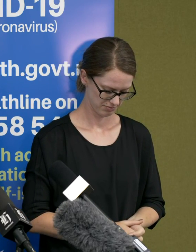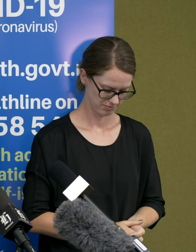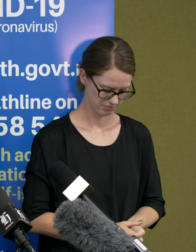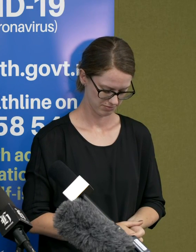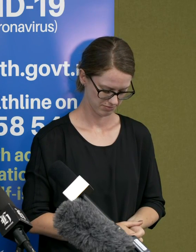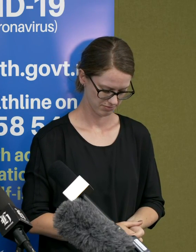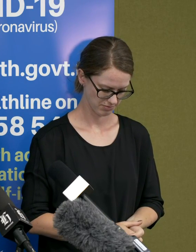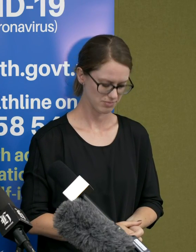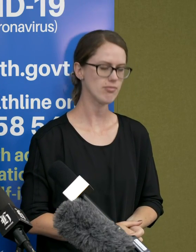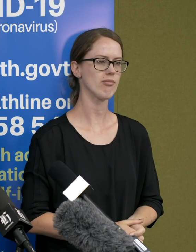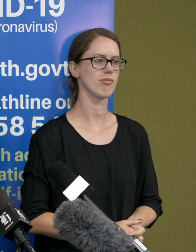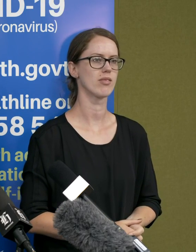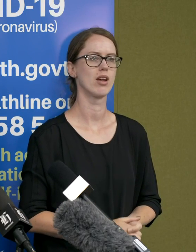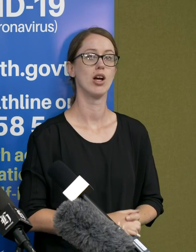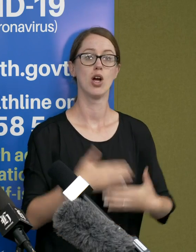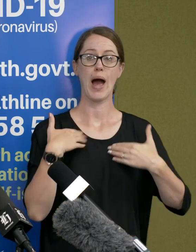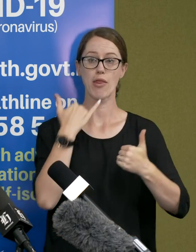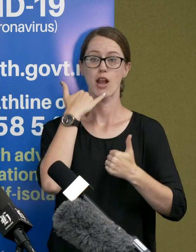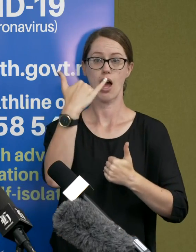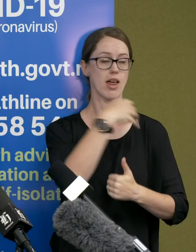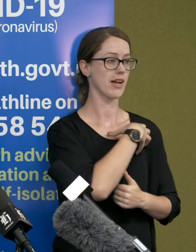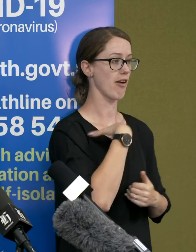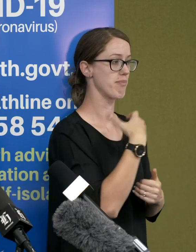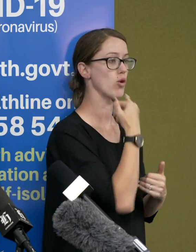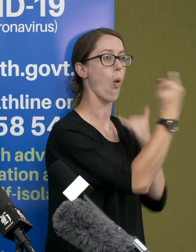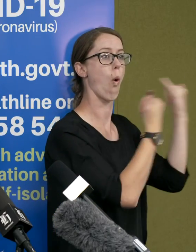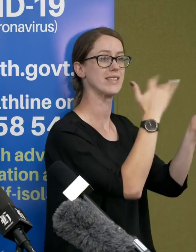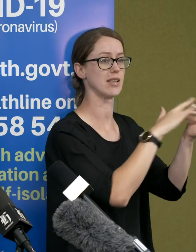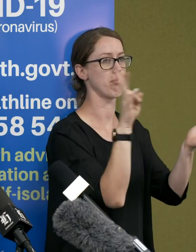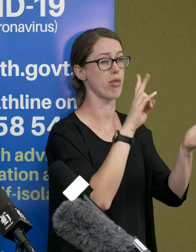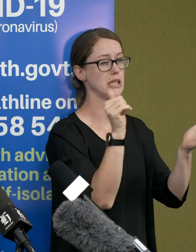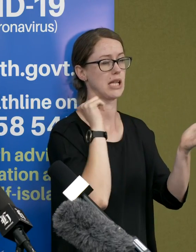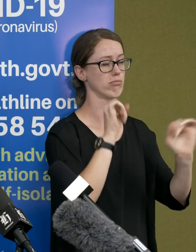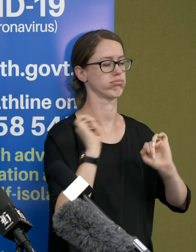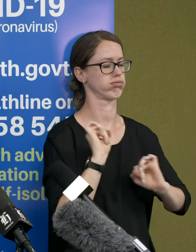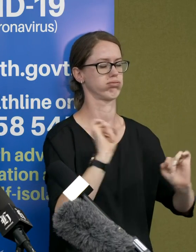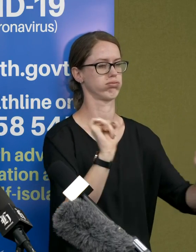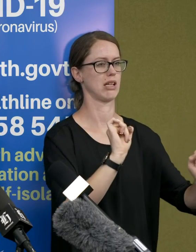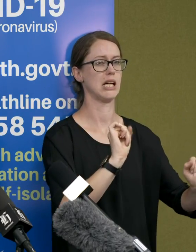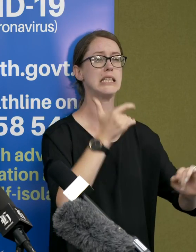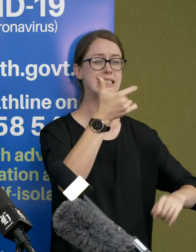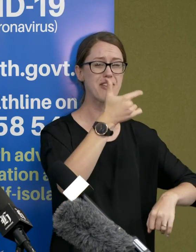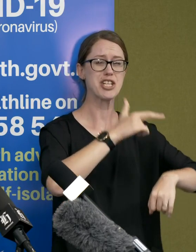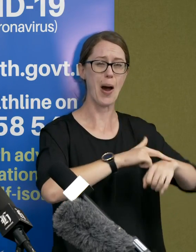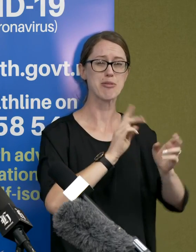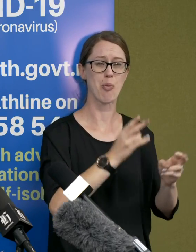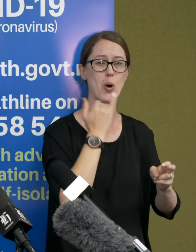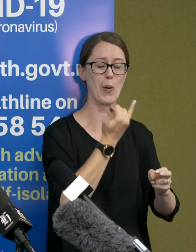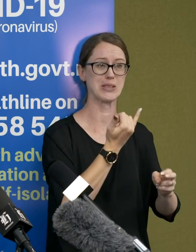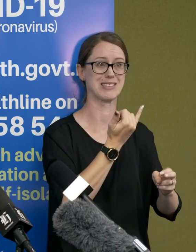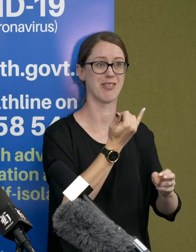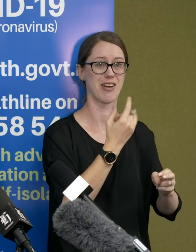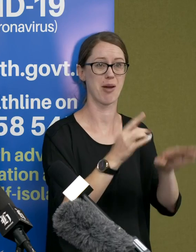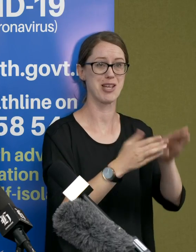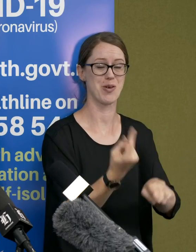Now, both Healthline and the government call centre faced extreme pressure yesterday, with 7 times the usual number of calls from the